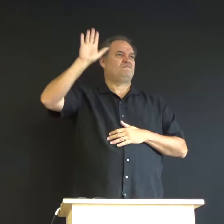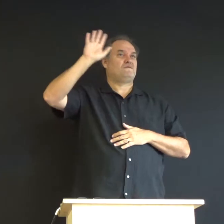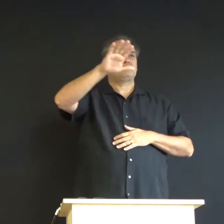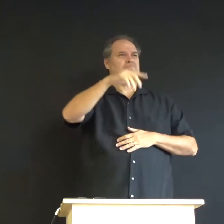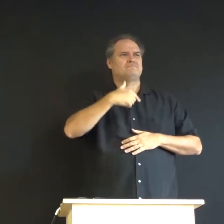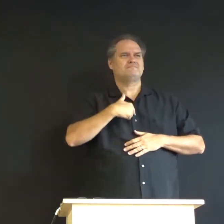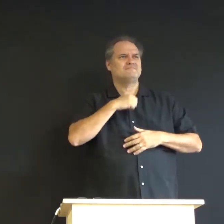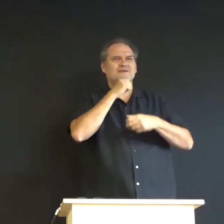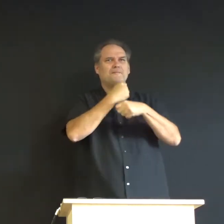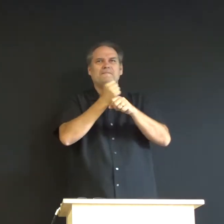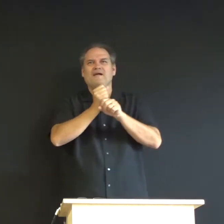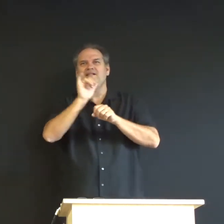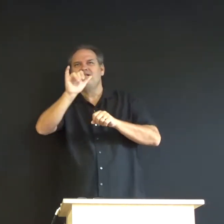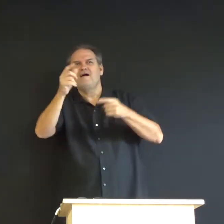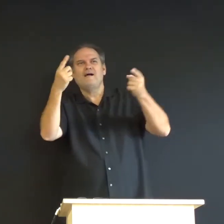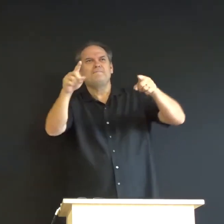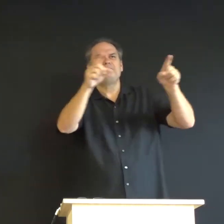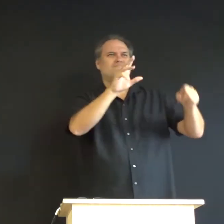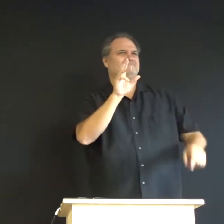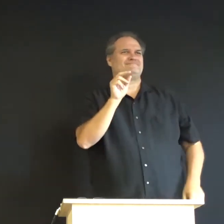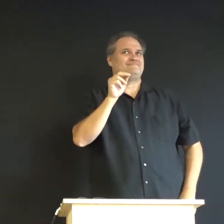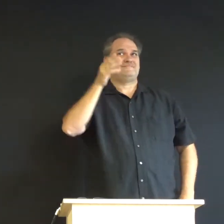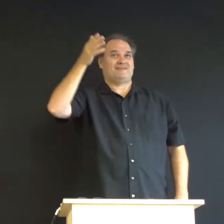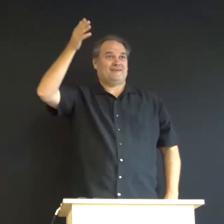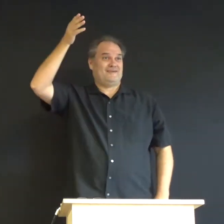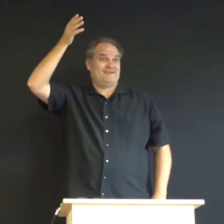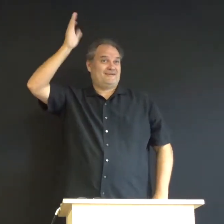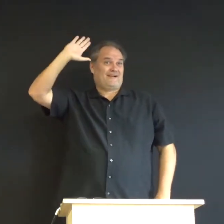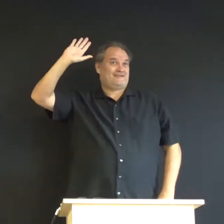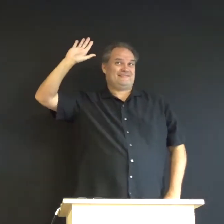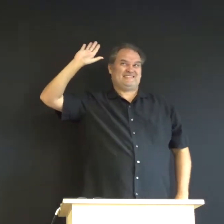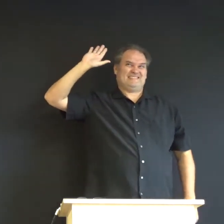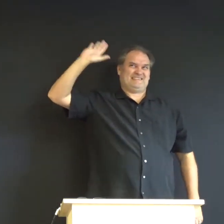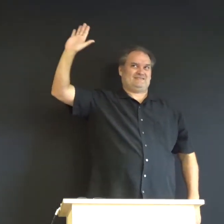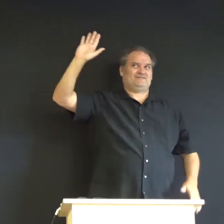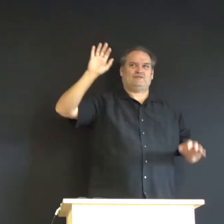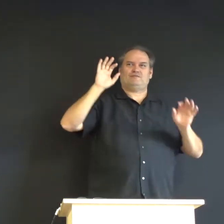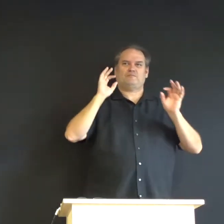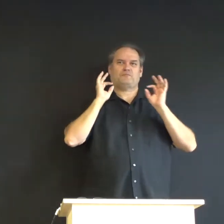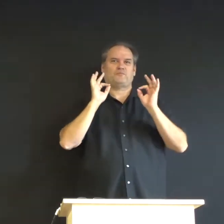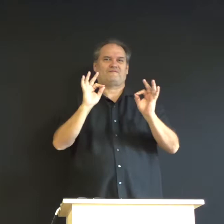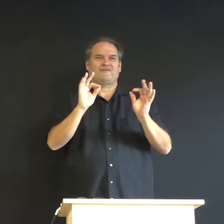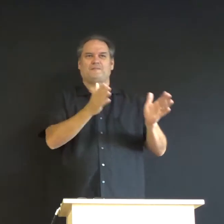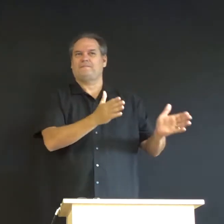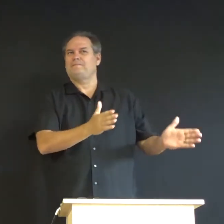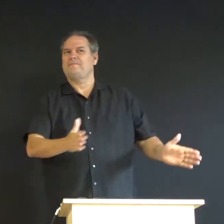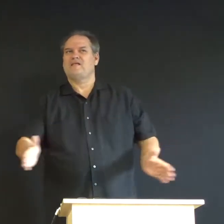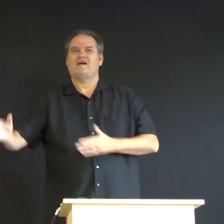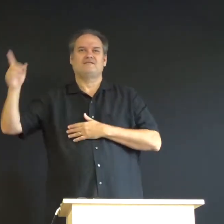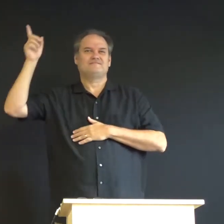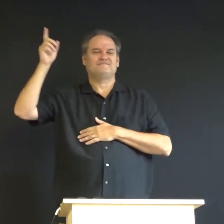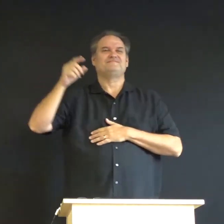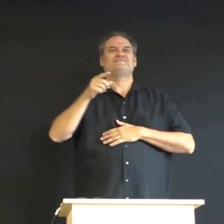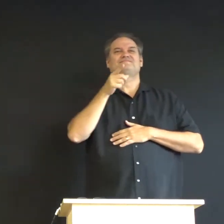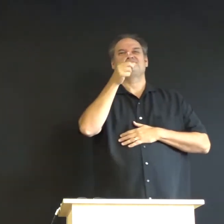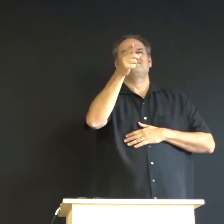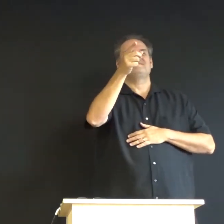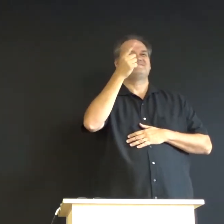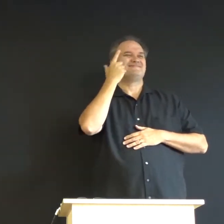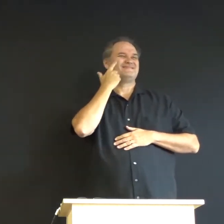God has written his word perfectly to flow exactly right. God, his word has a perfect plan so that we